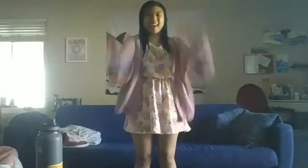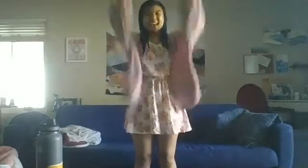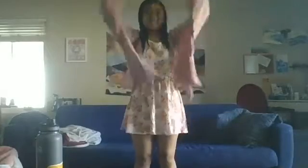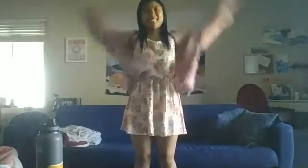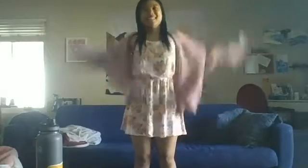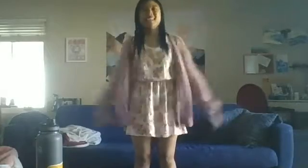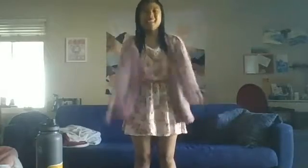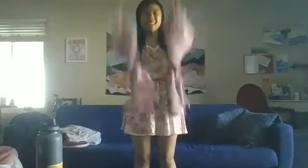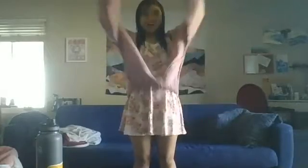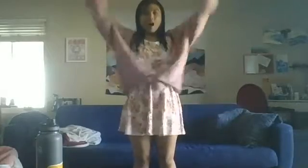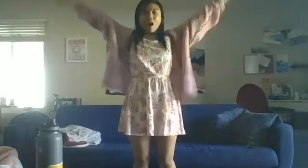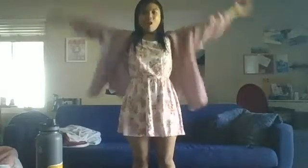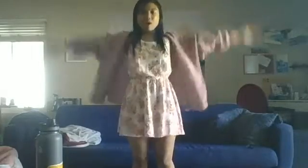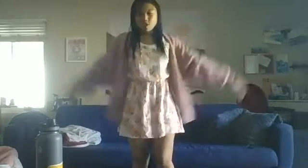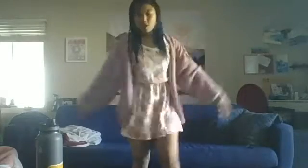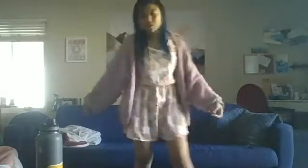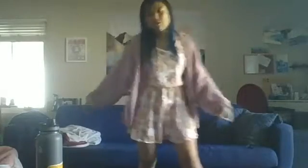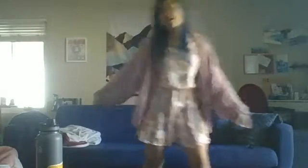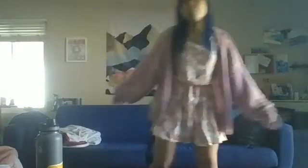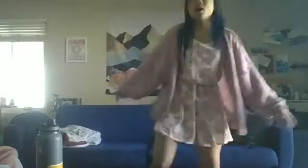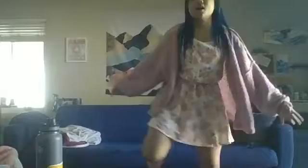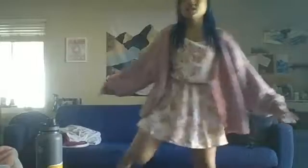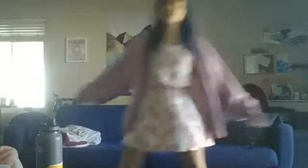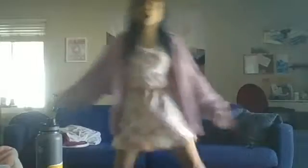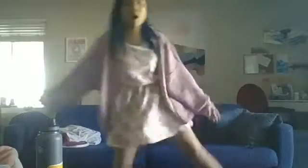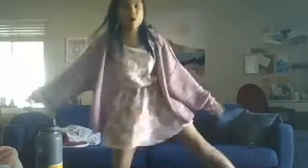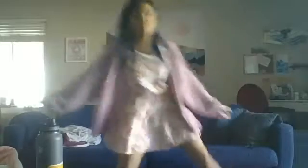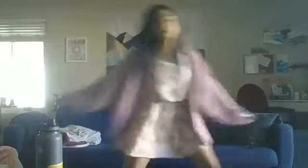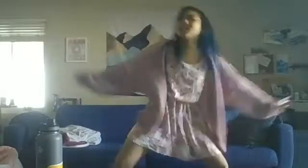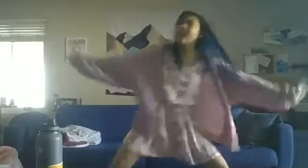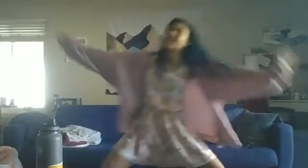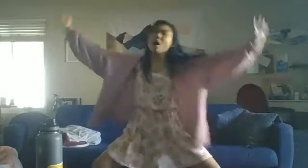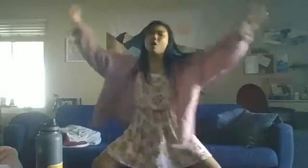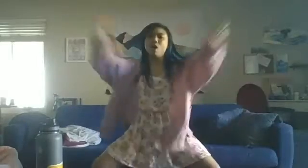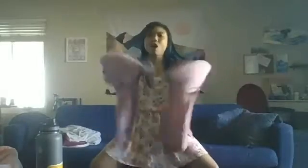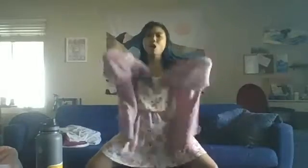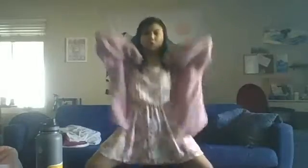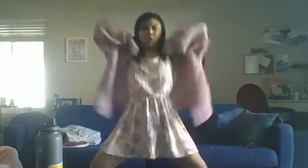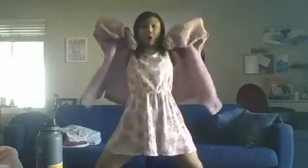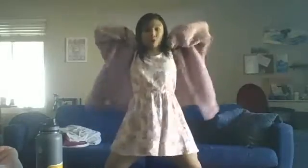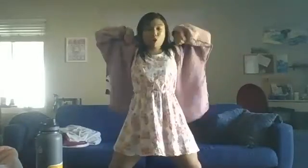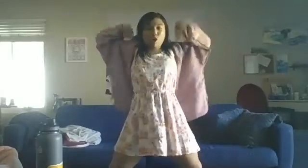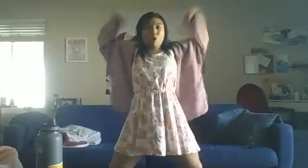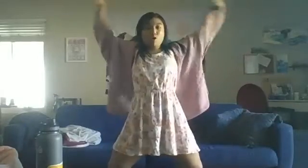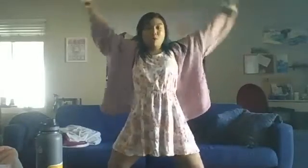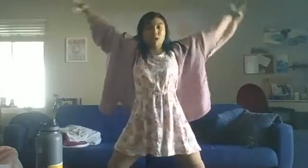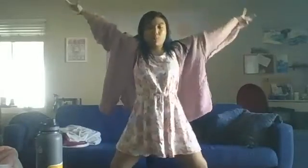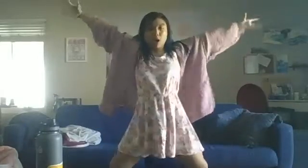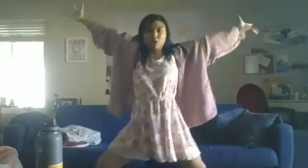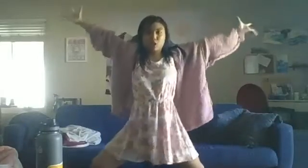Nice. All right, we are going to make our bodies so big like the Hulk. So make your body so